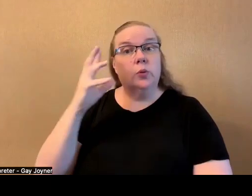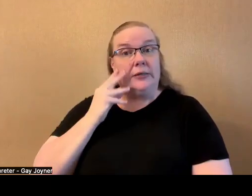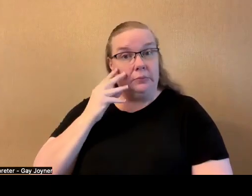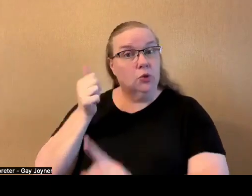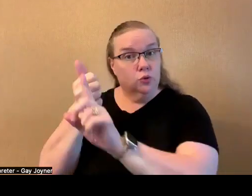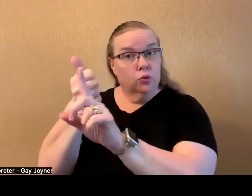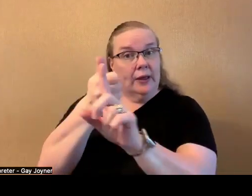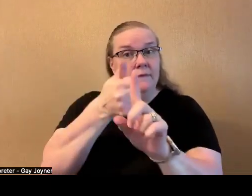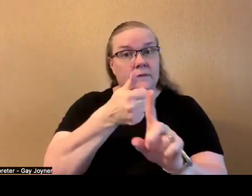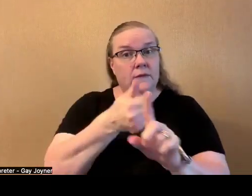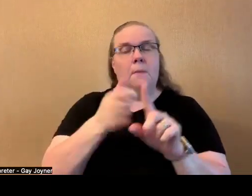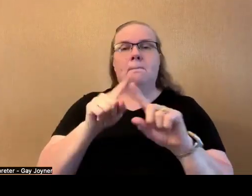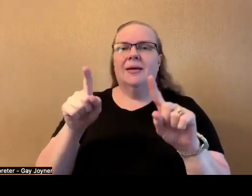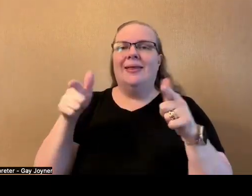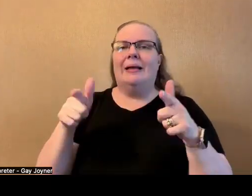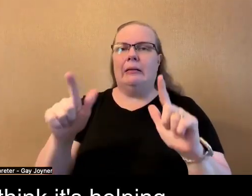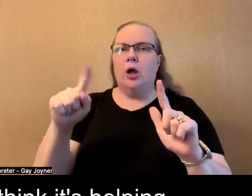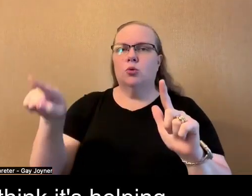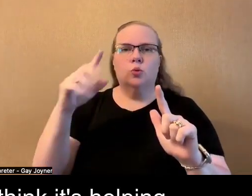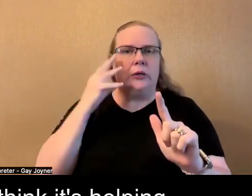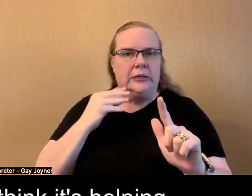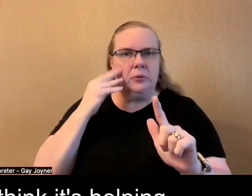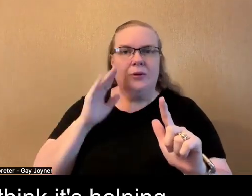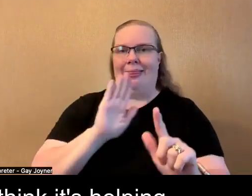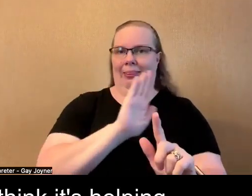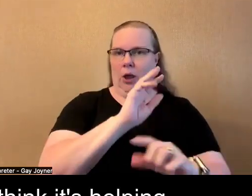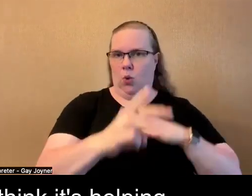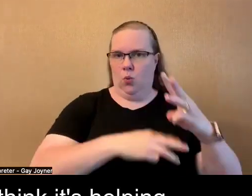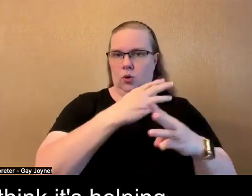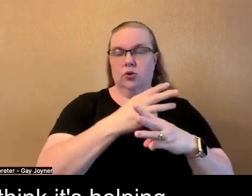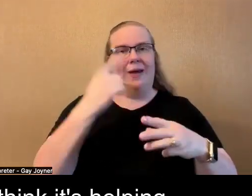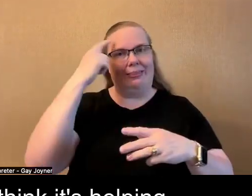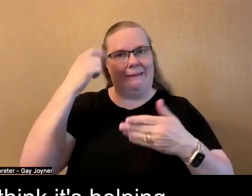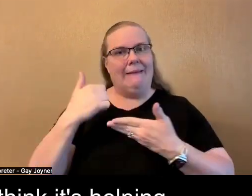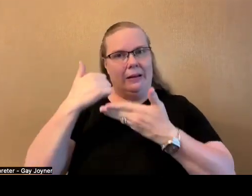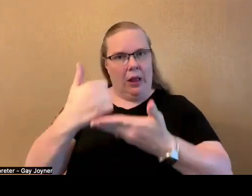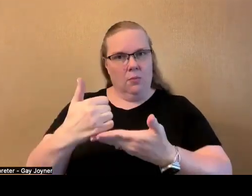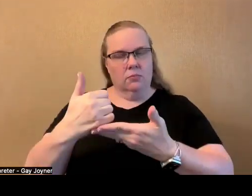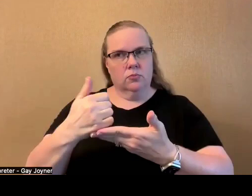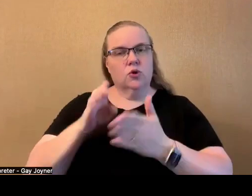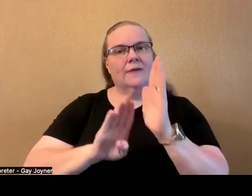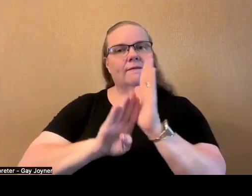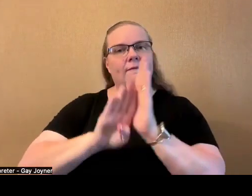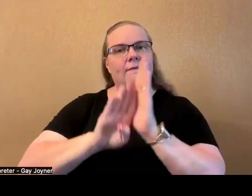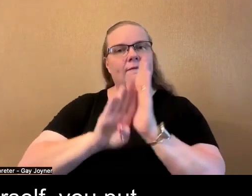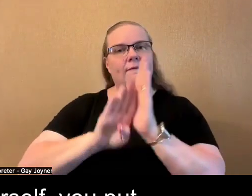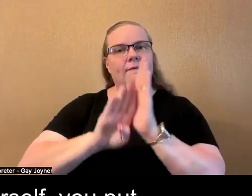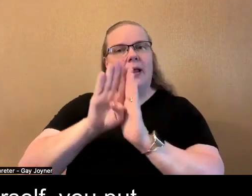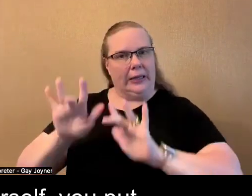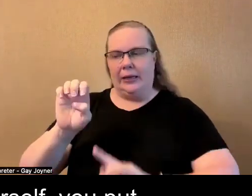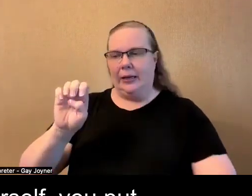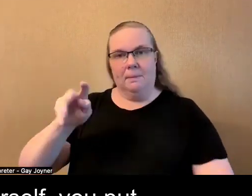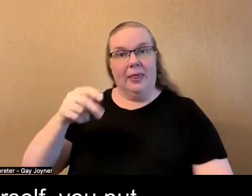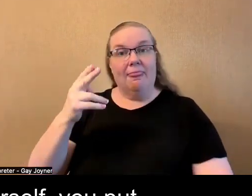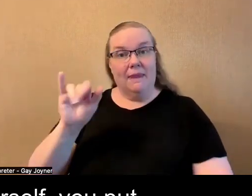allowing you to experience it. And so in that way, I think it's helping to develop empathy. Mm. You get out